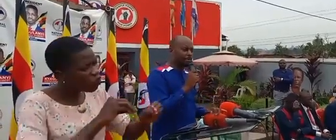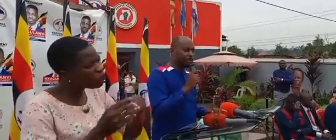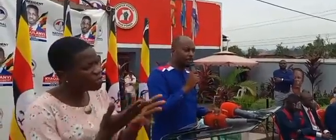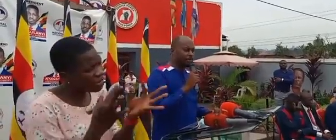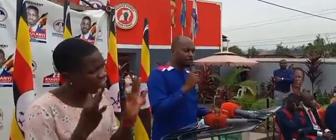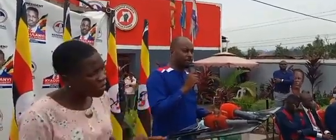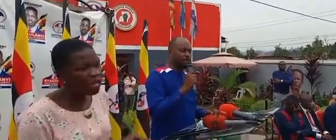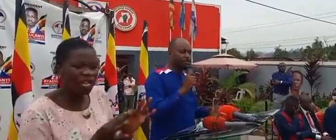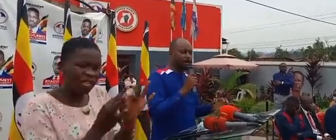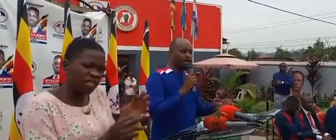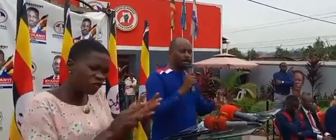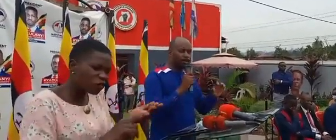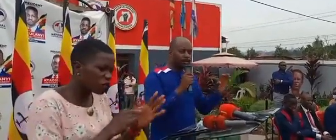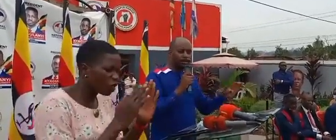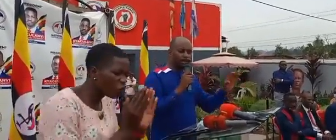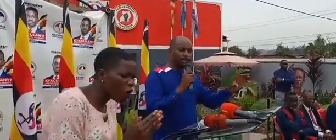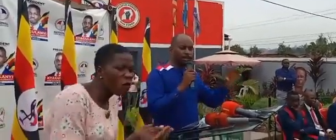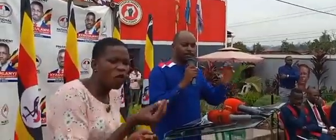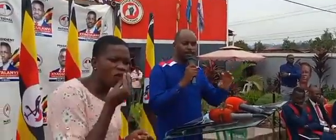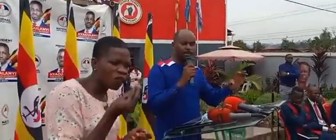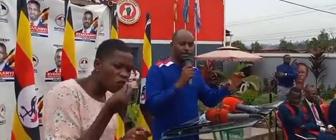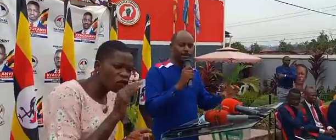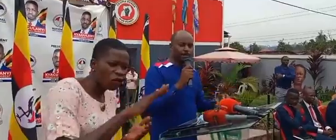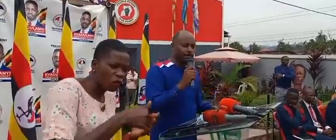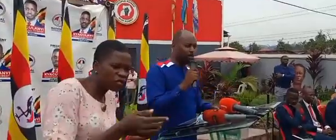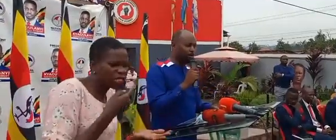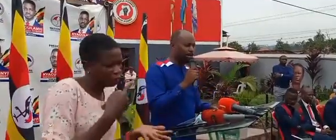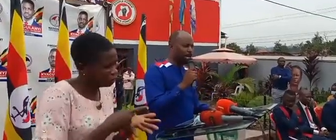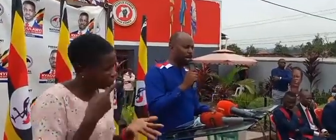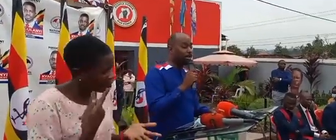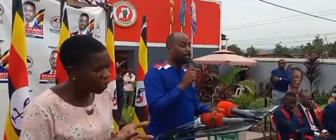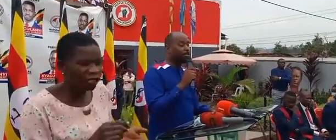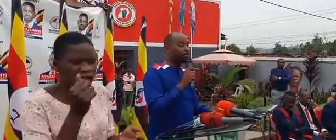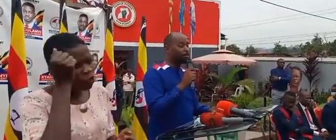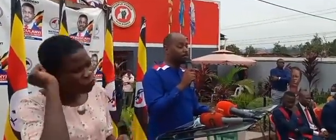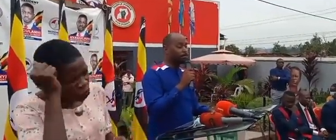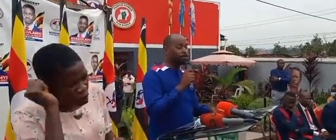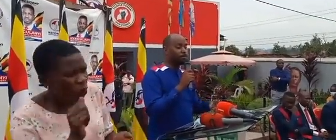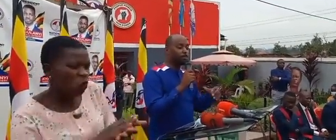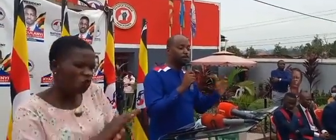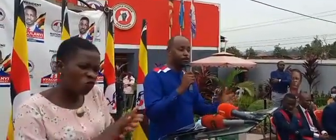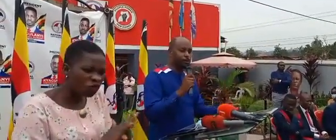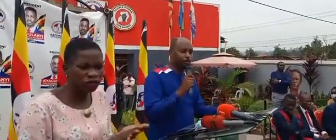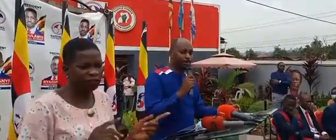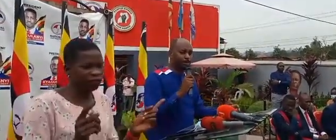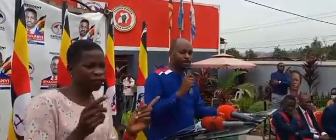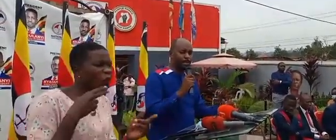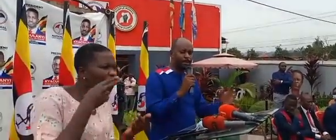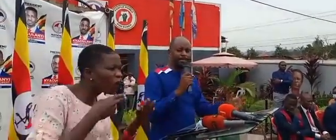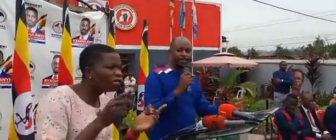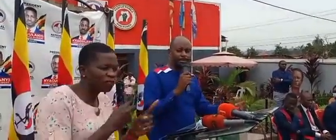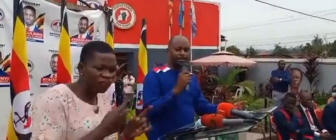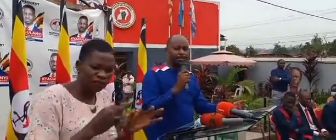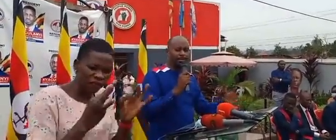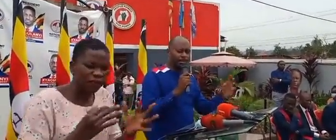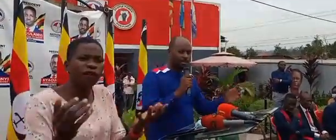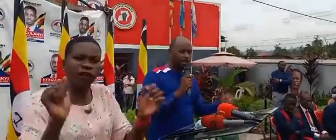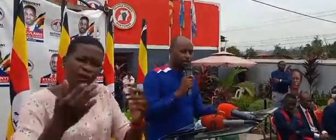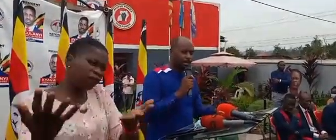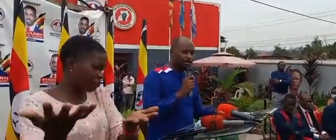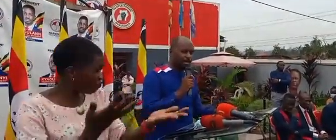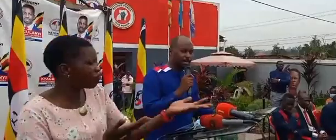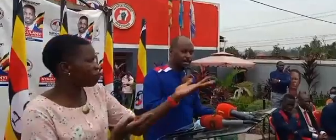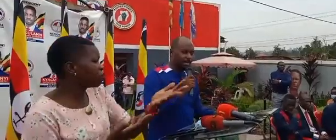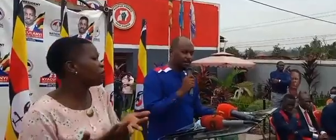bityo, tugenda kulaba nga tudduukirira famili z'abantu abo abali eyo mu bikumi kubanga bangi nnyo,